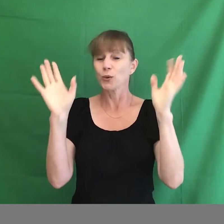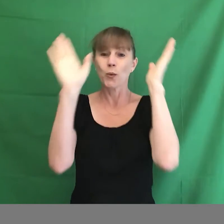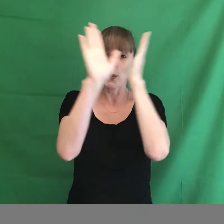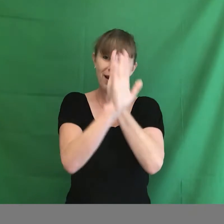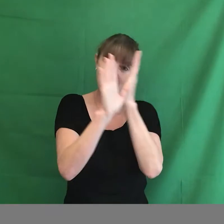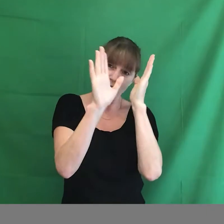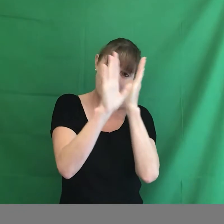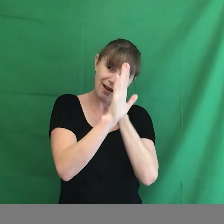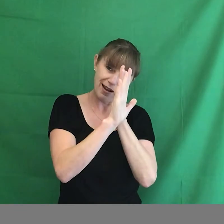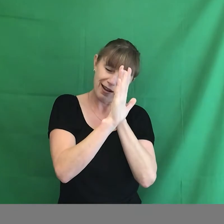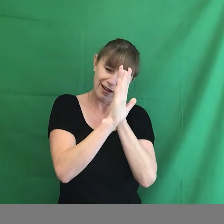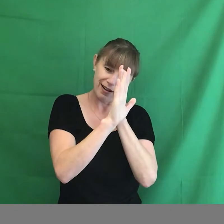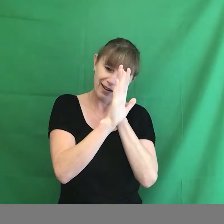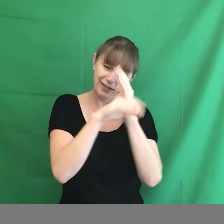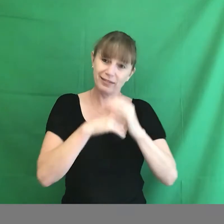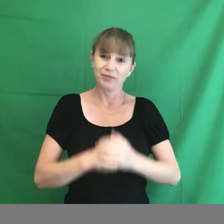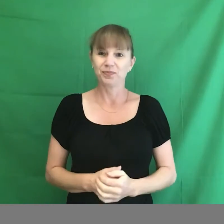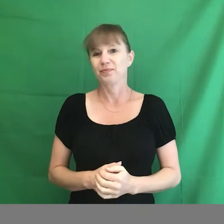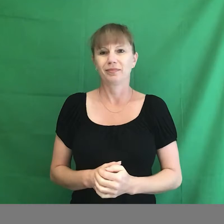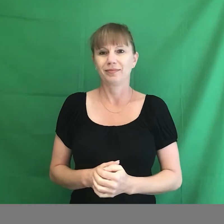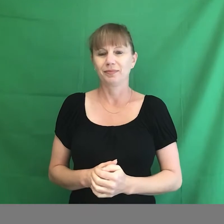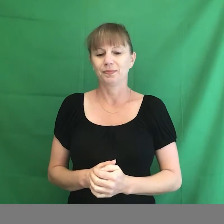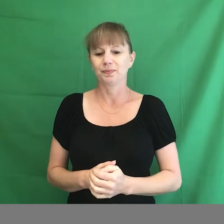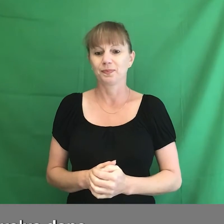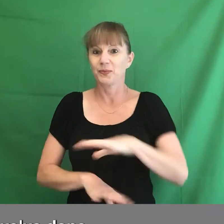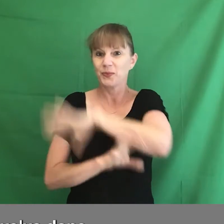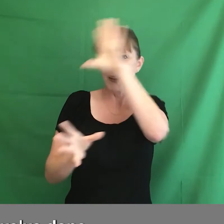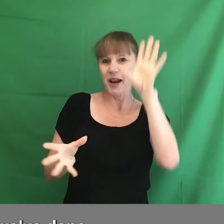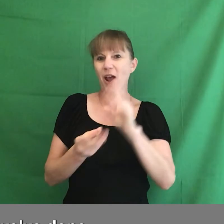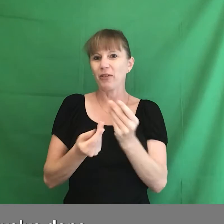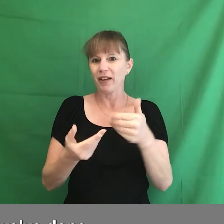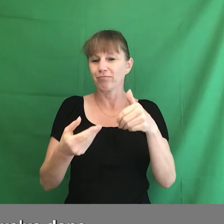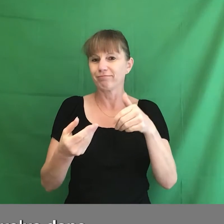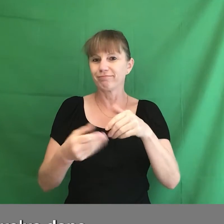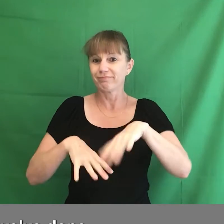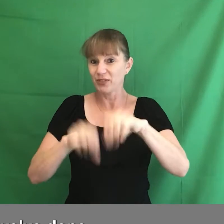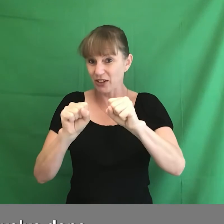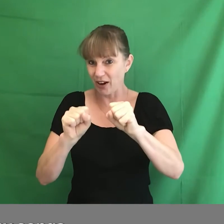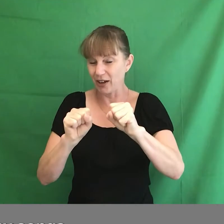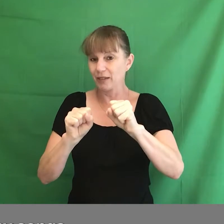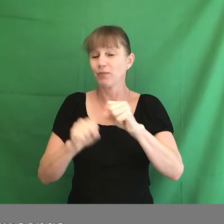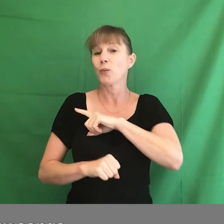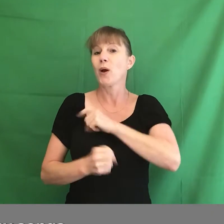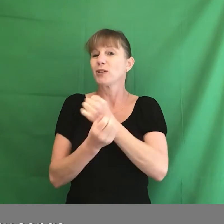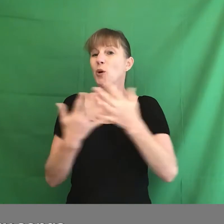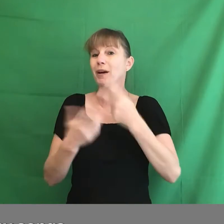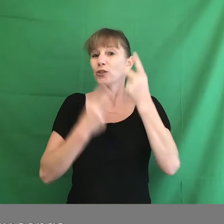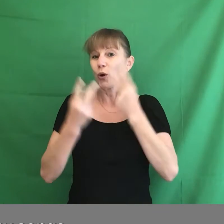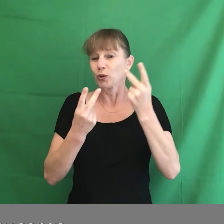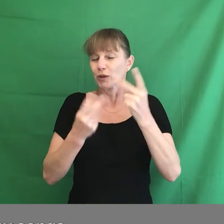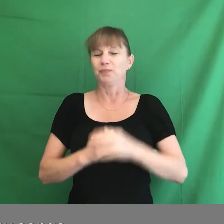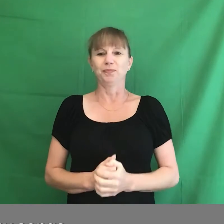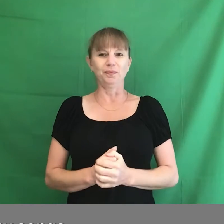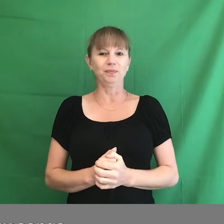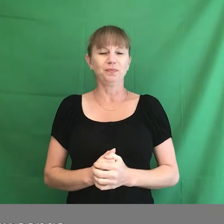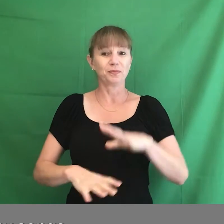nothing to hide. Let's do everything we've done so far from the start. Why are there so many songs